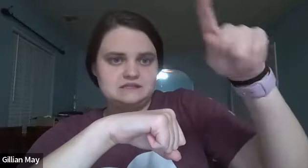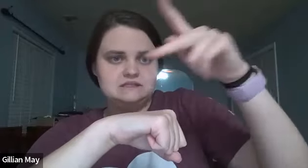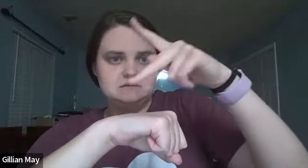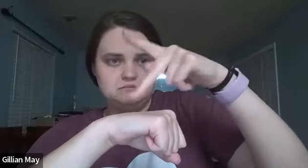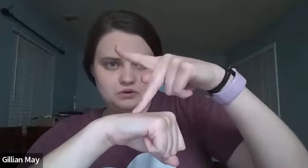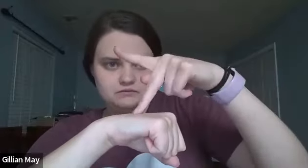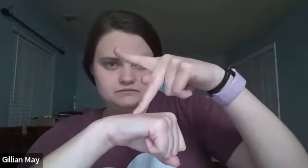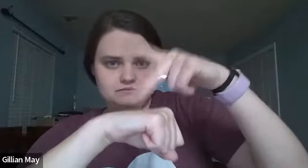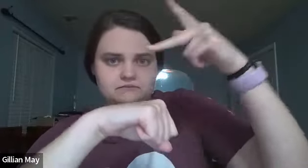Principal.